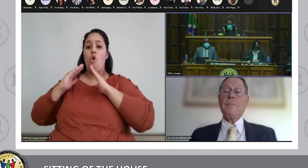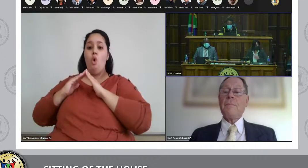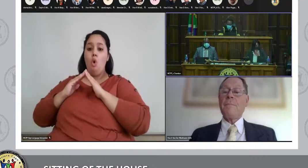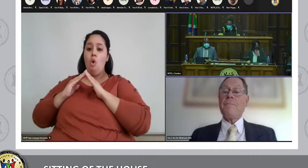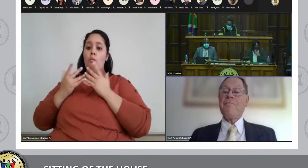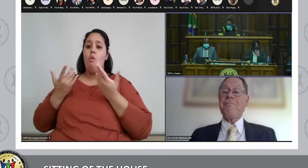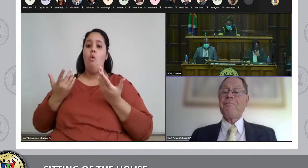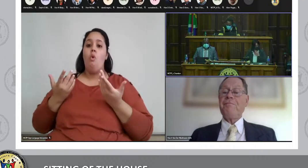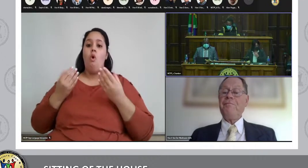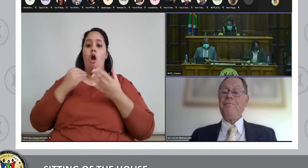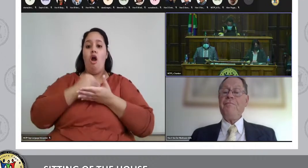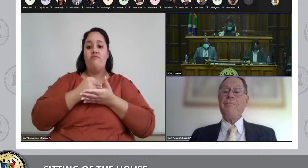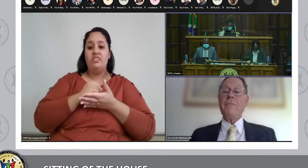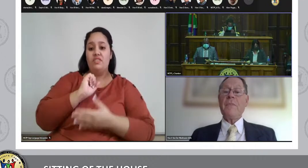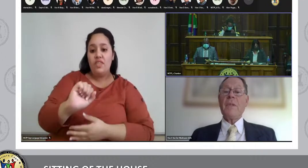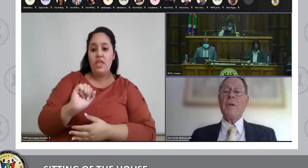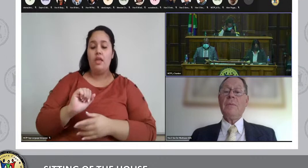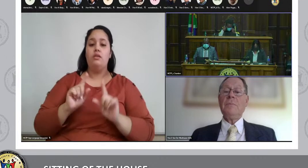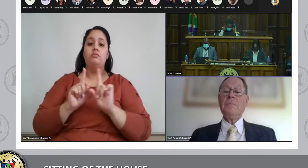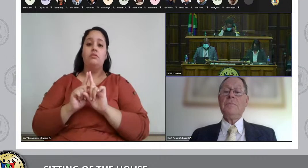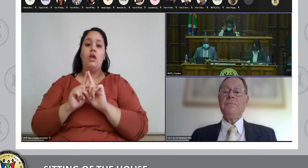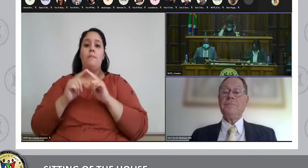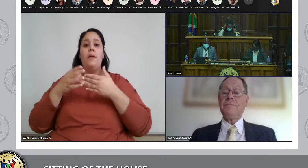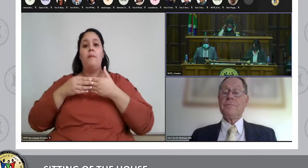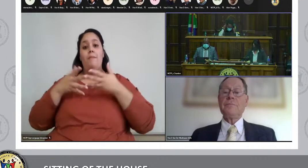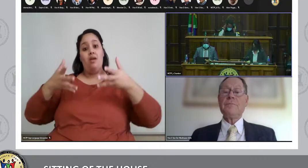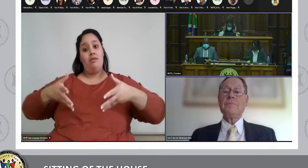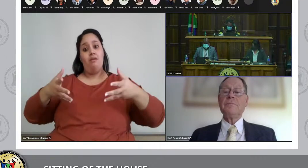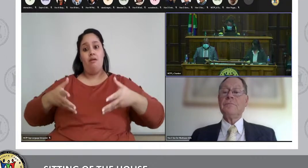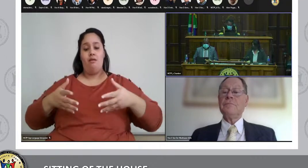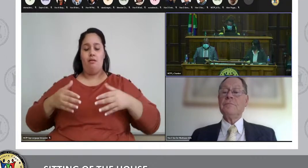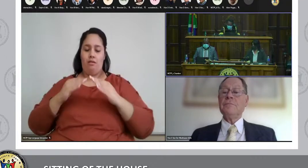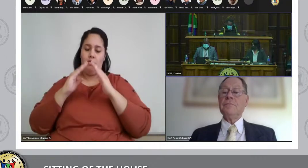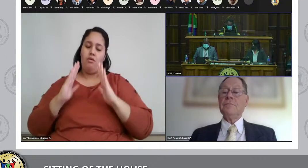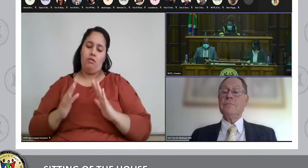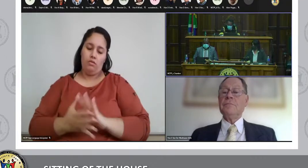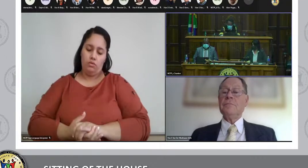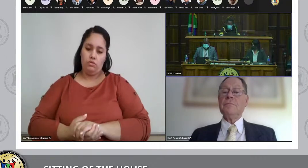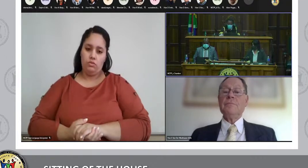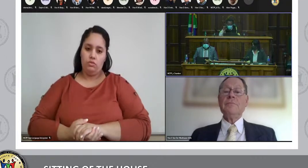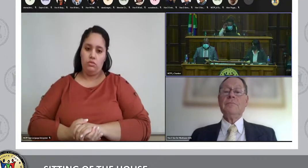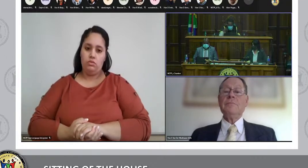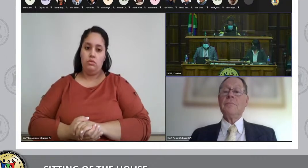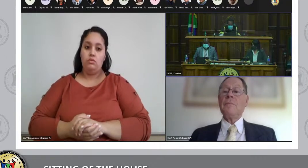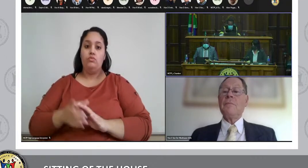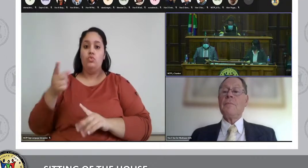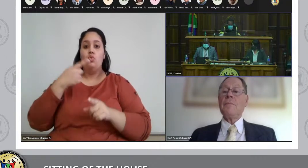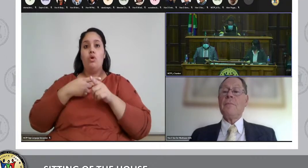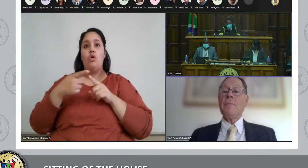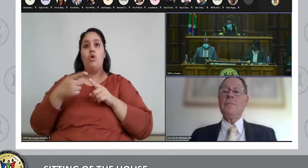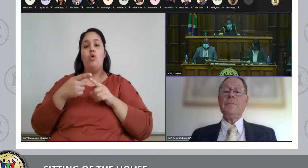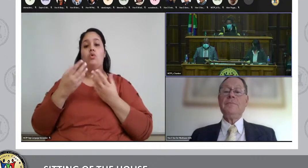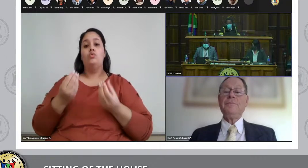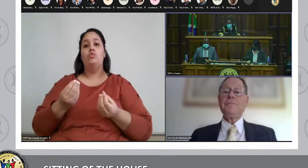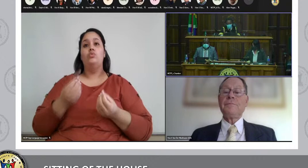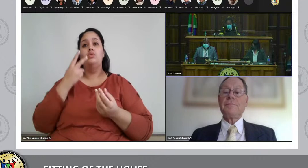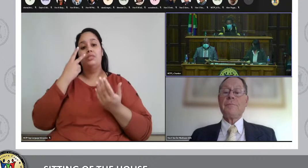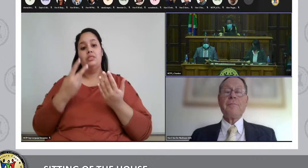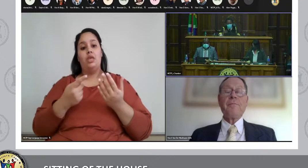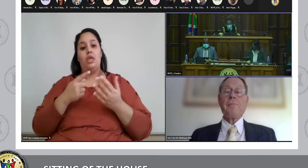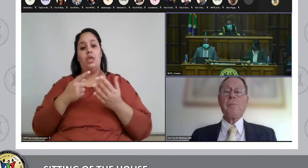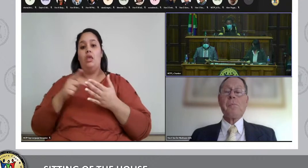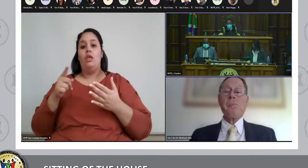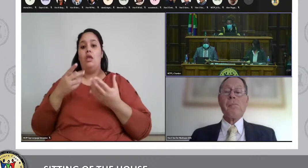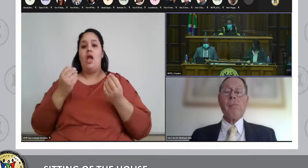the offices, and also for the members here who are in the house. If you go to the settings, you see there's